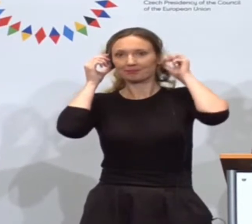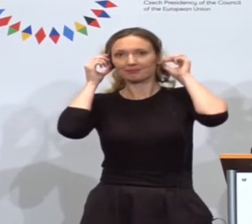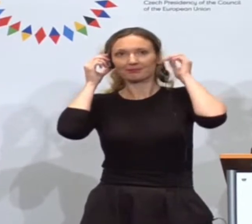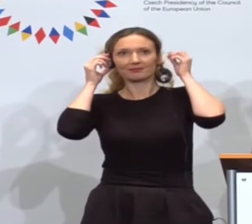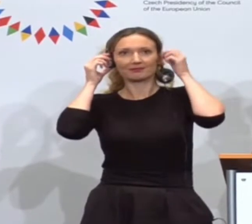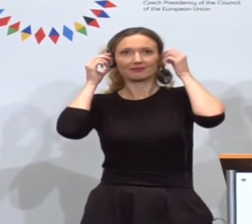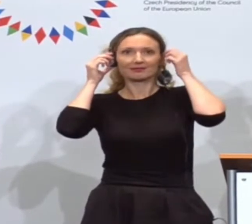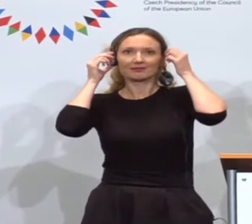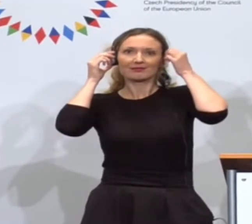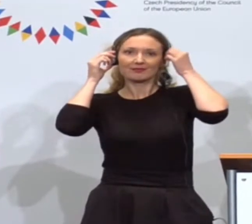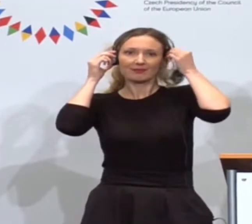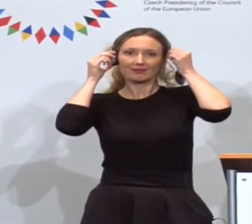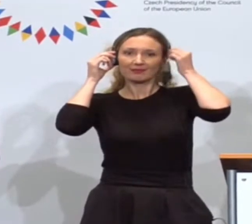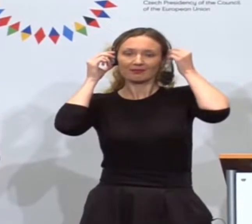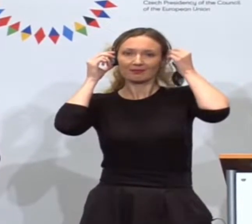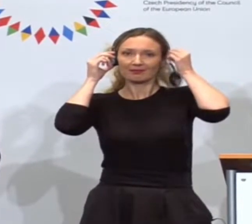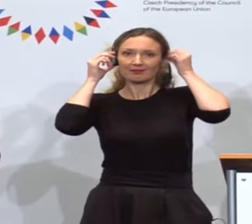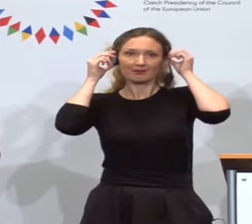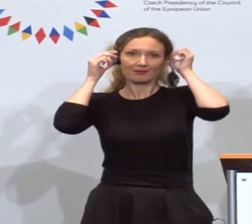Thanks a lot.